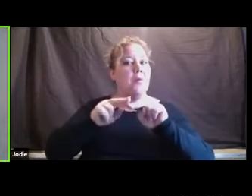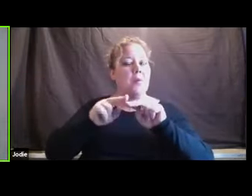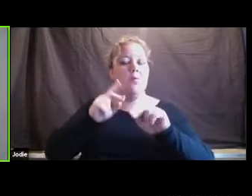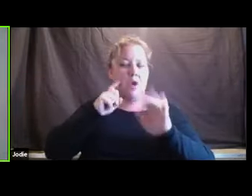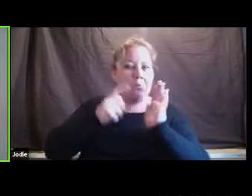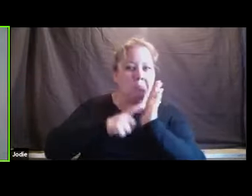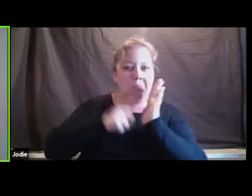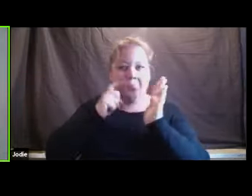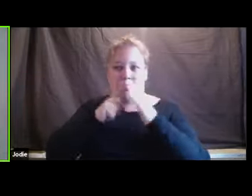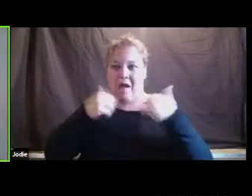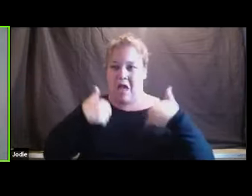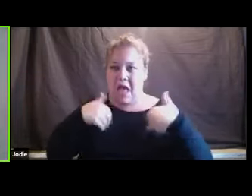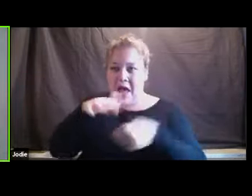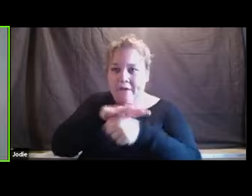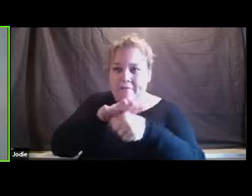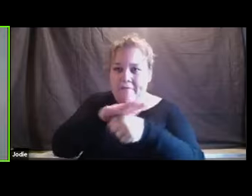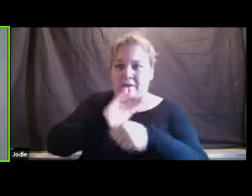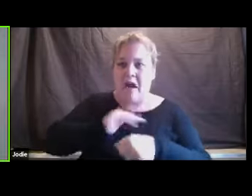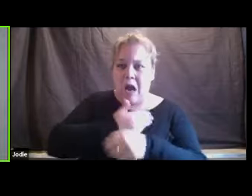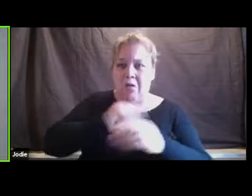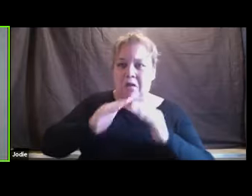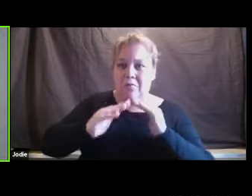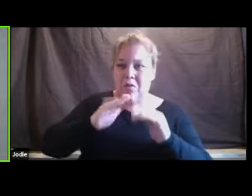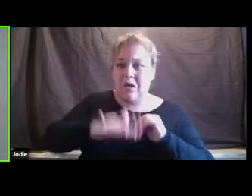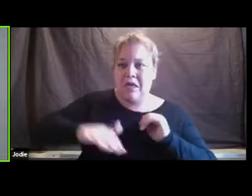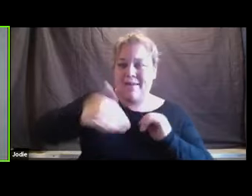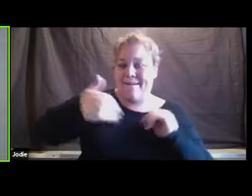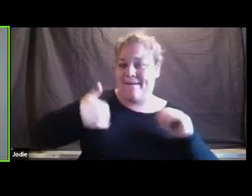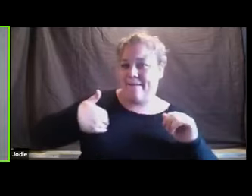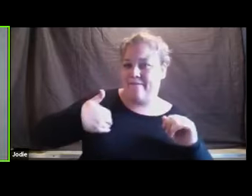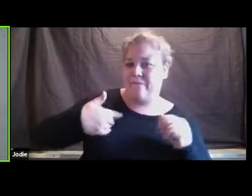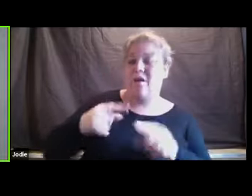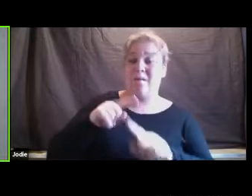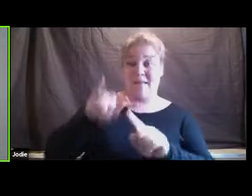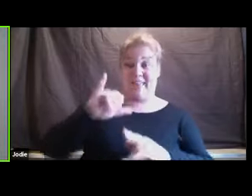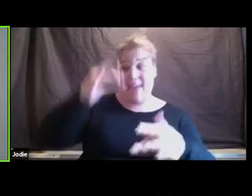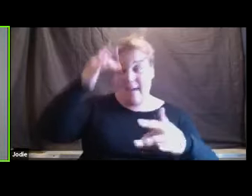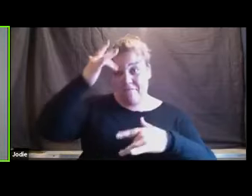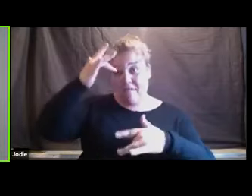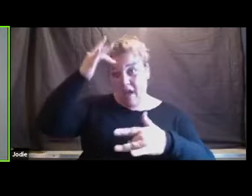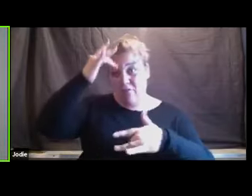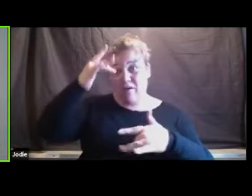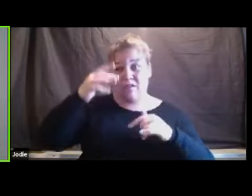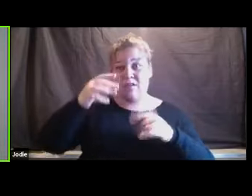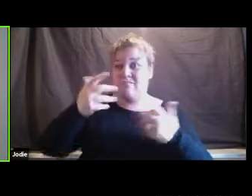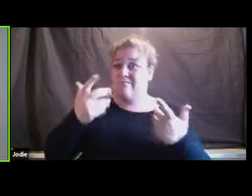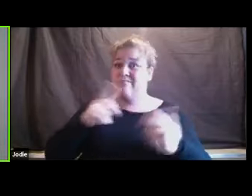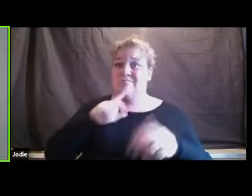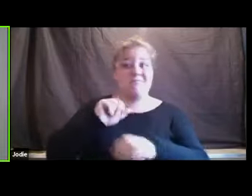community. I think, this virus has the ability to shut